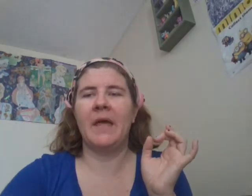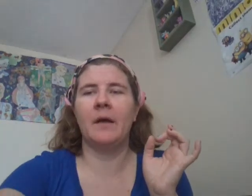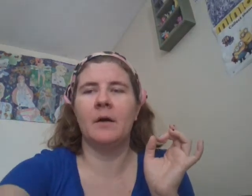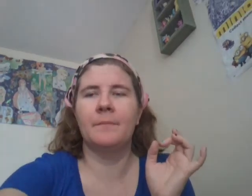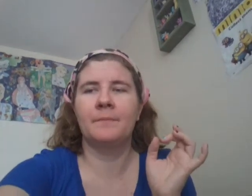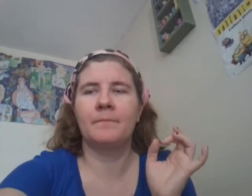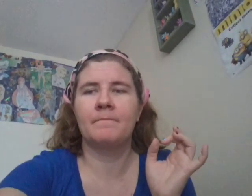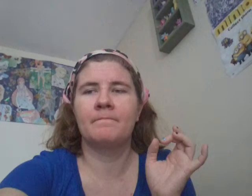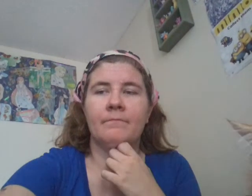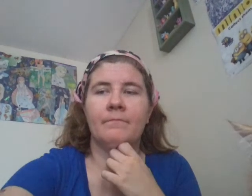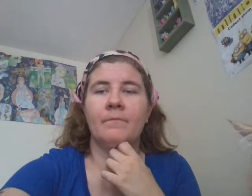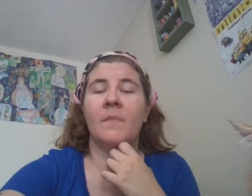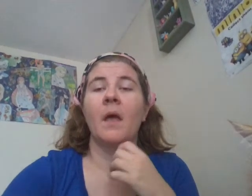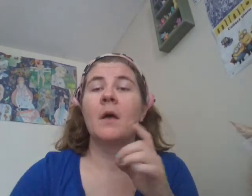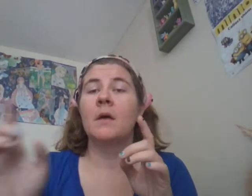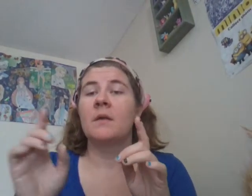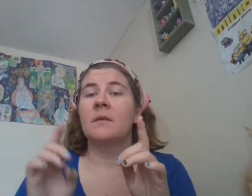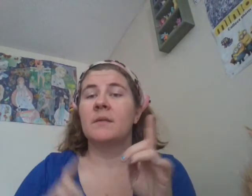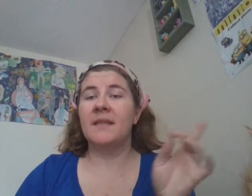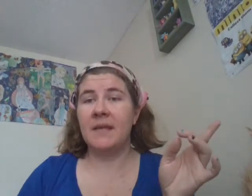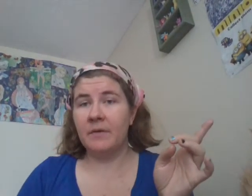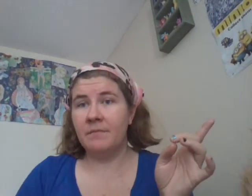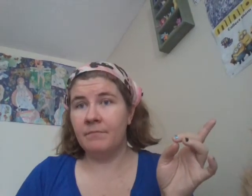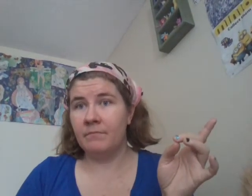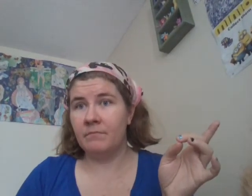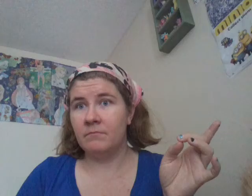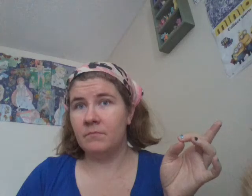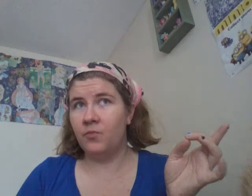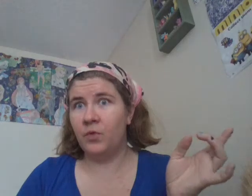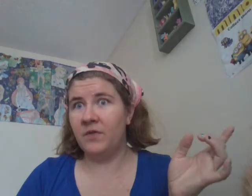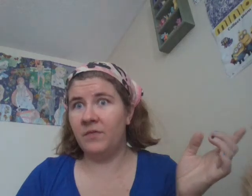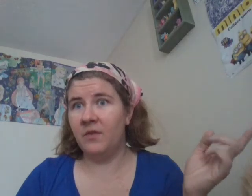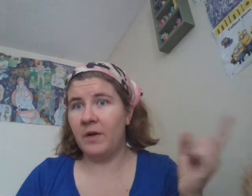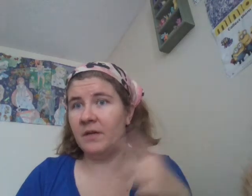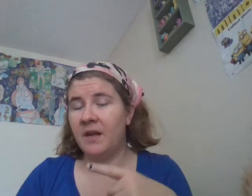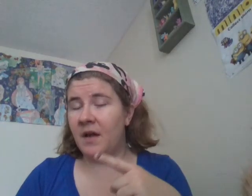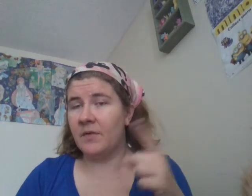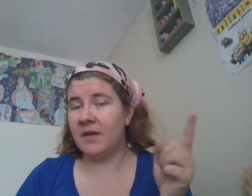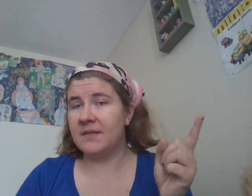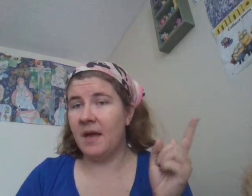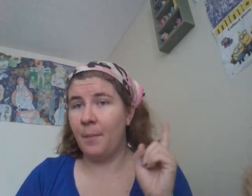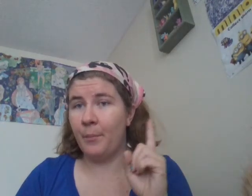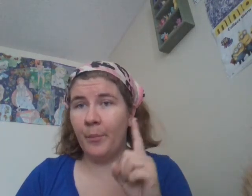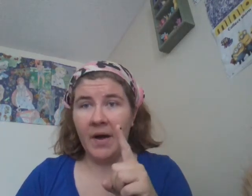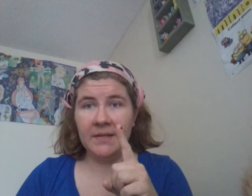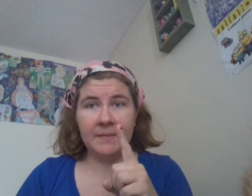Hang on. So, siren would have derailed anything I was going to say. But,